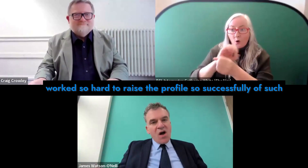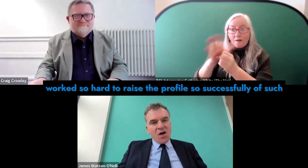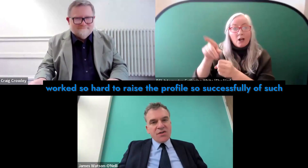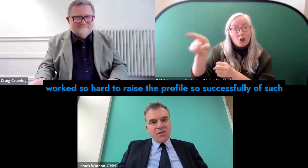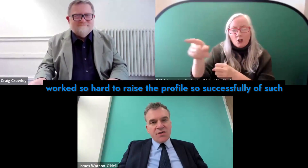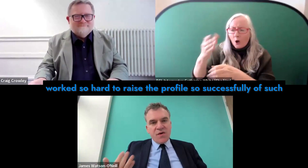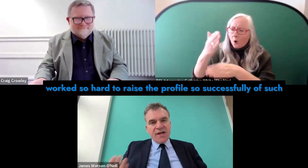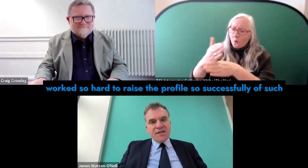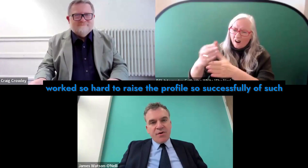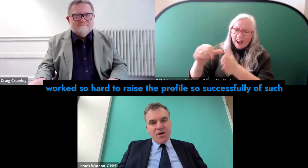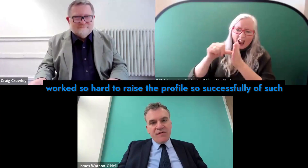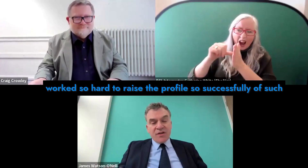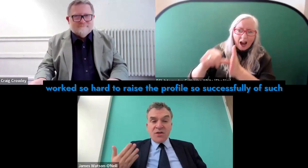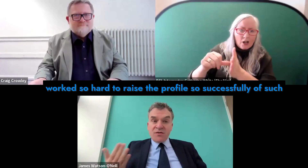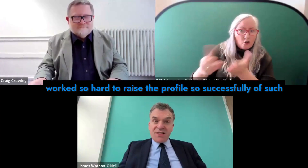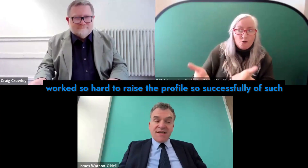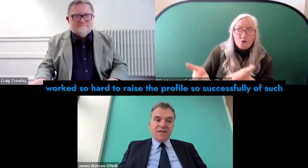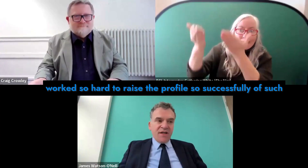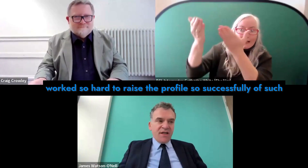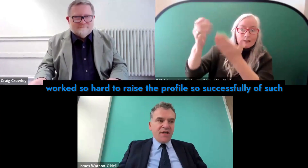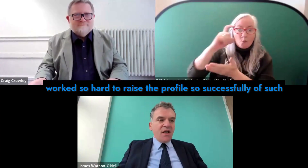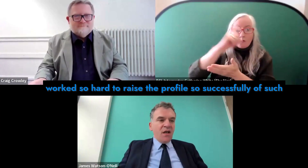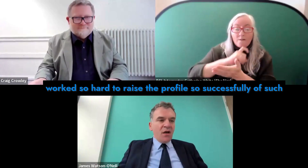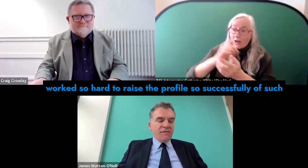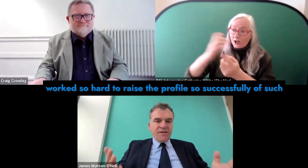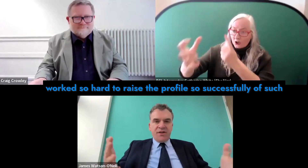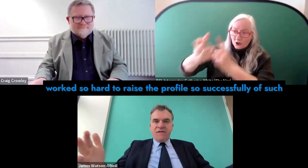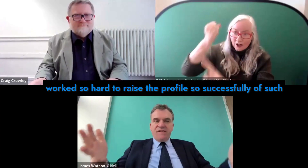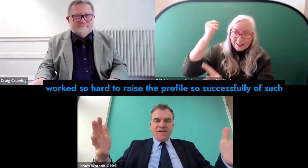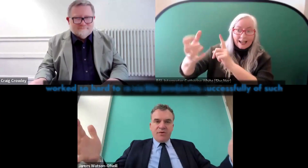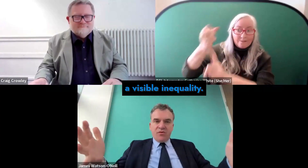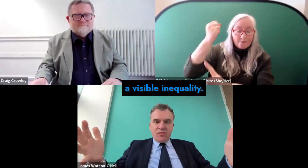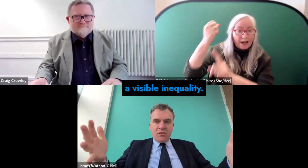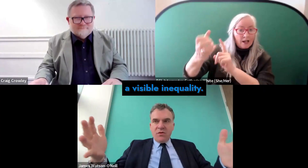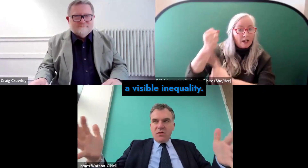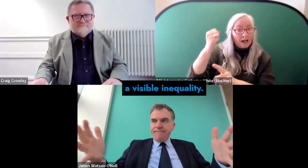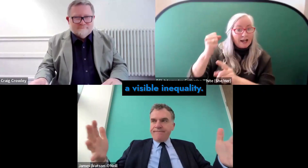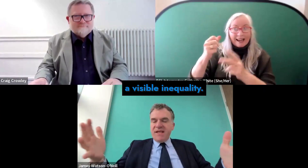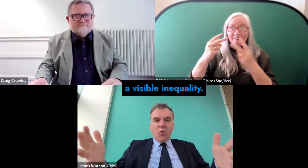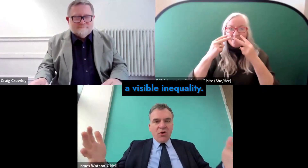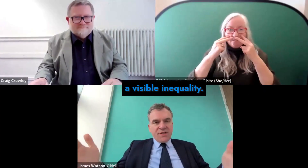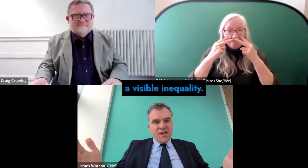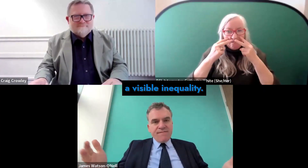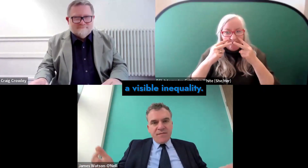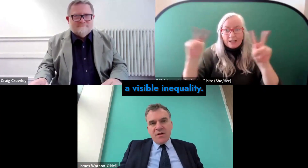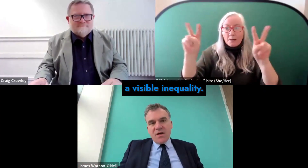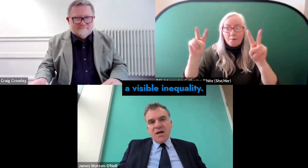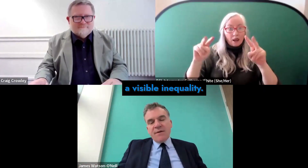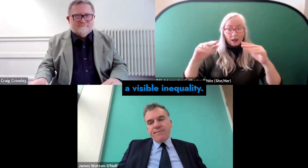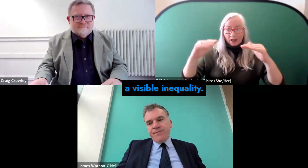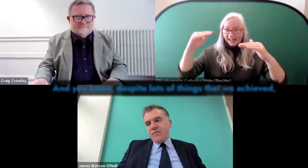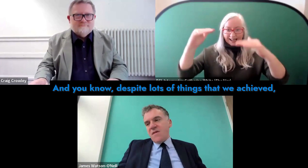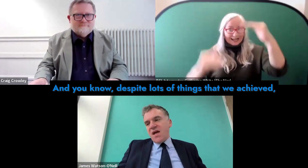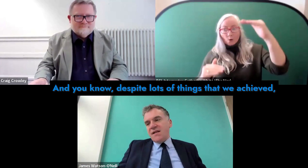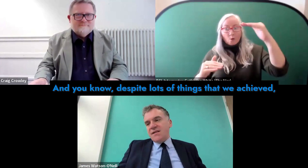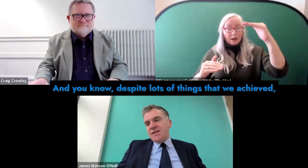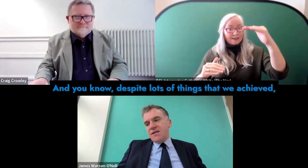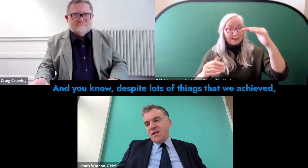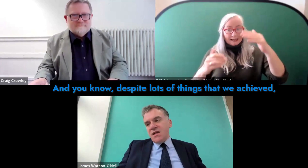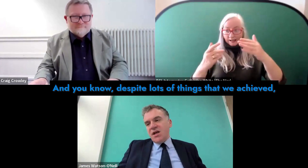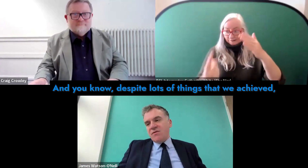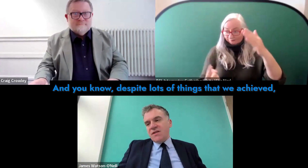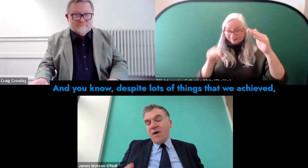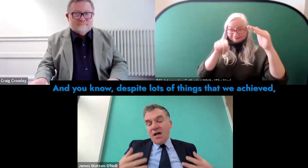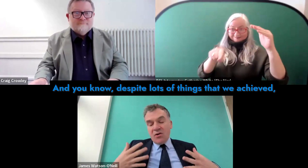she worked so hard to raise the profile so successfully of such a visible inequality.